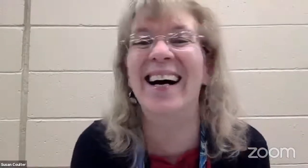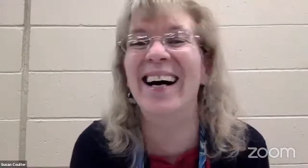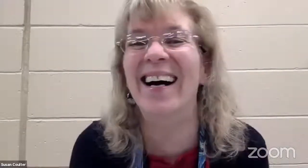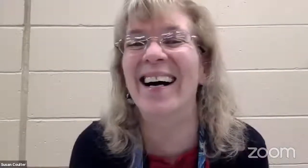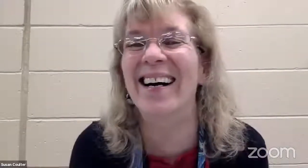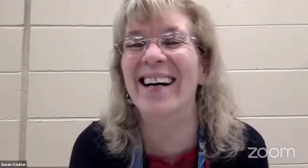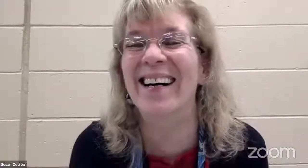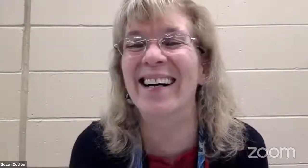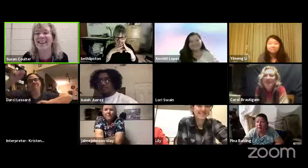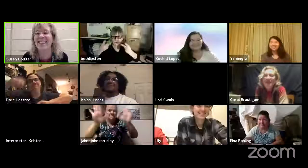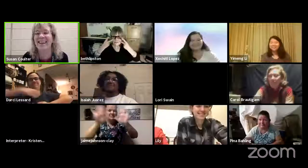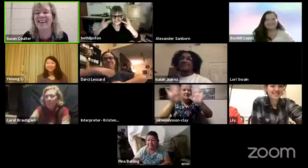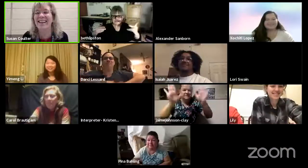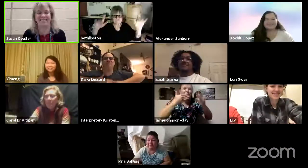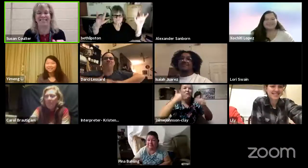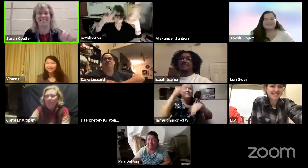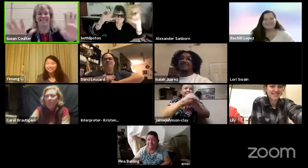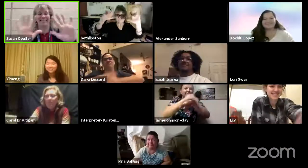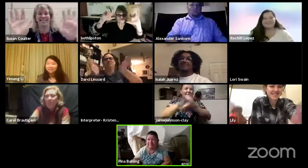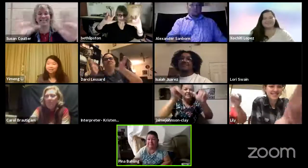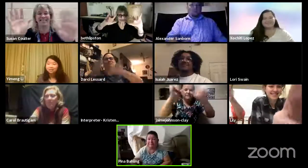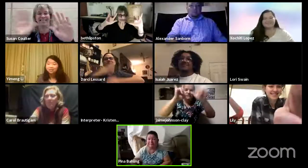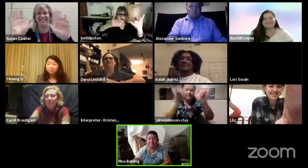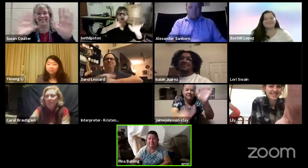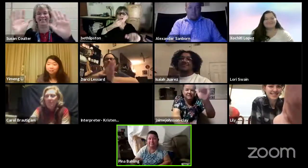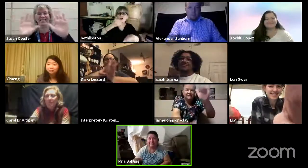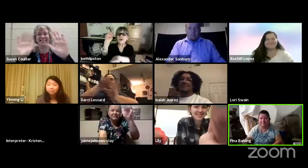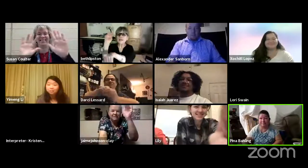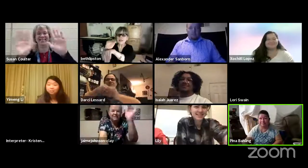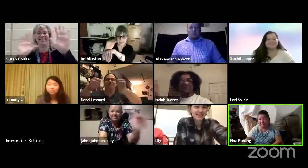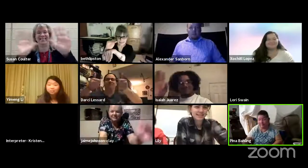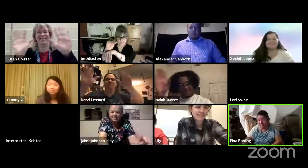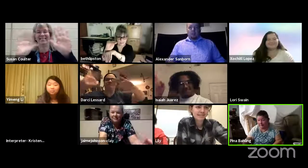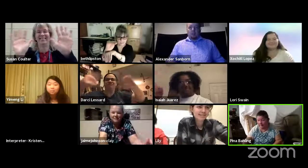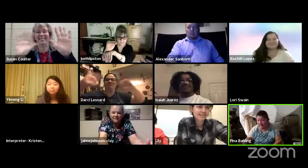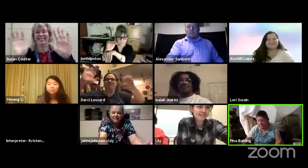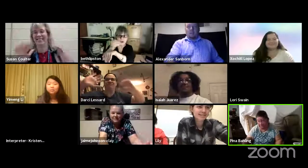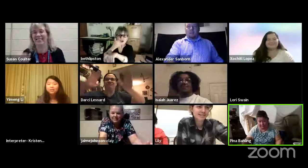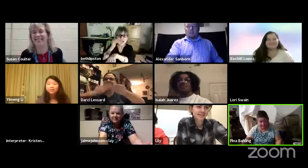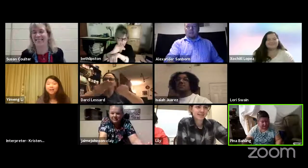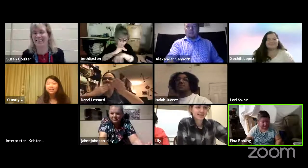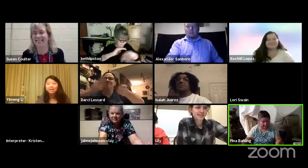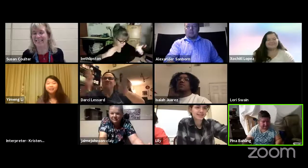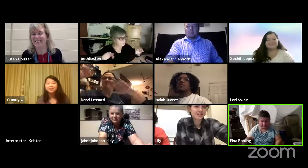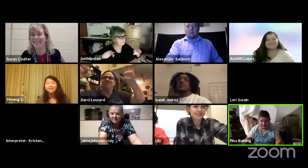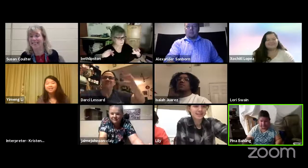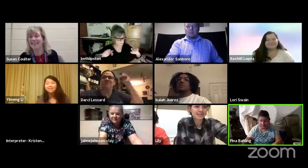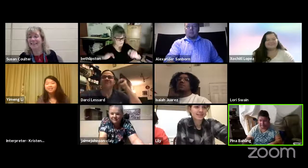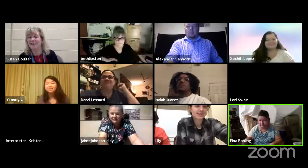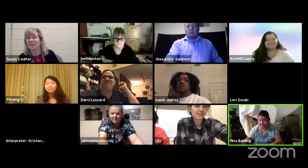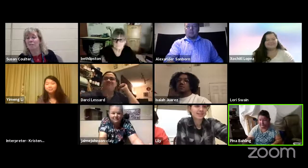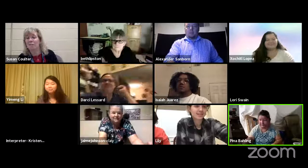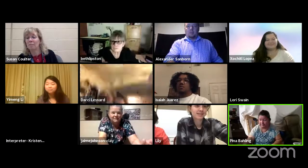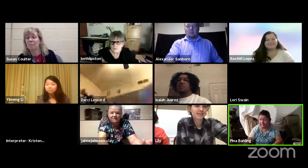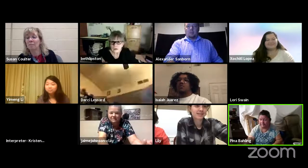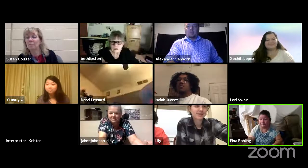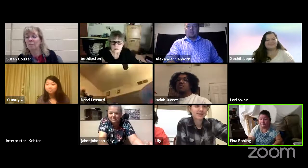What? It's just so scratchy. I guess that's why people don't buy records anymore. People do buy